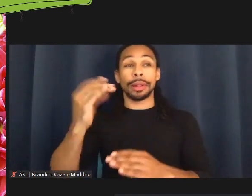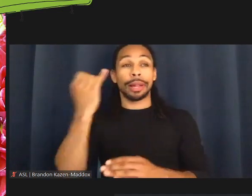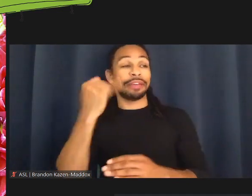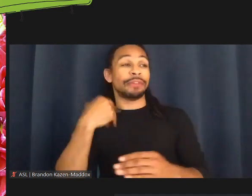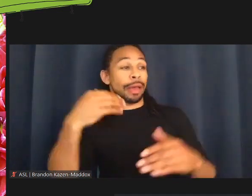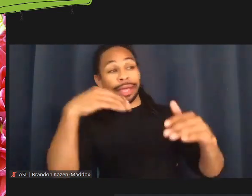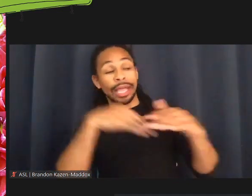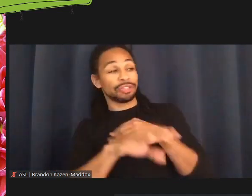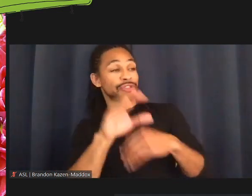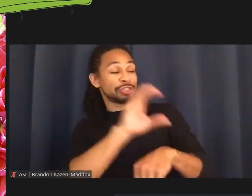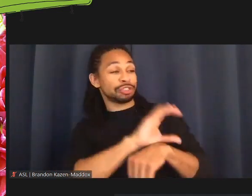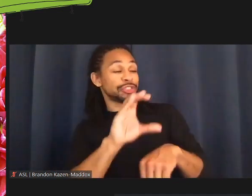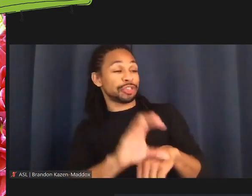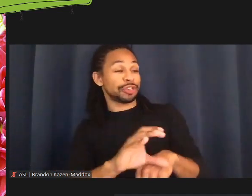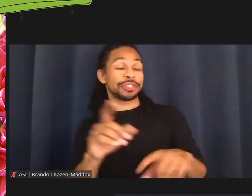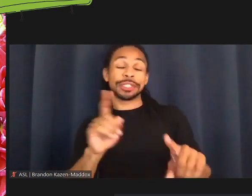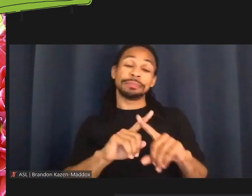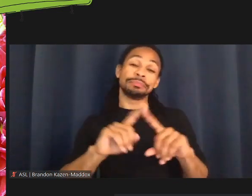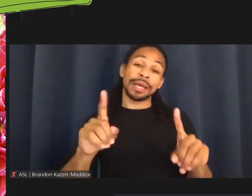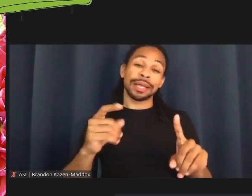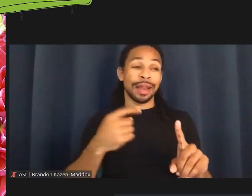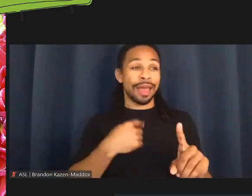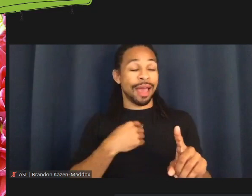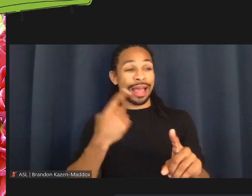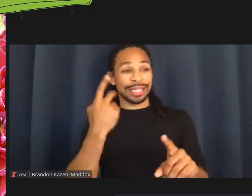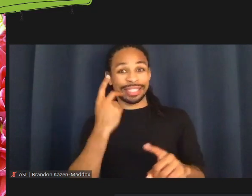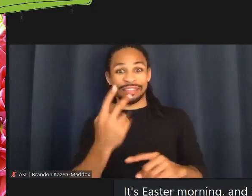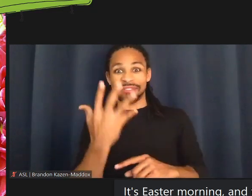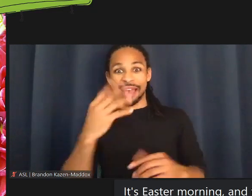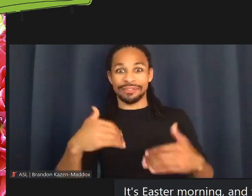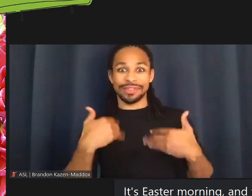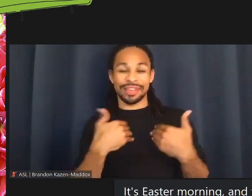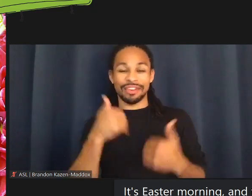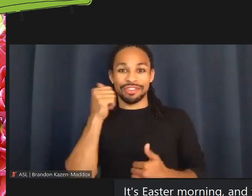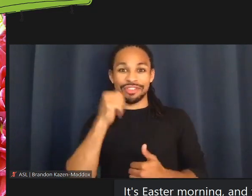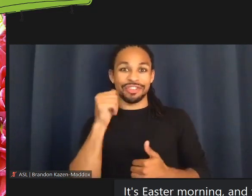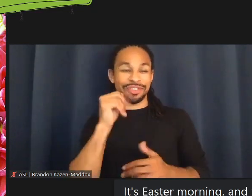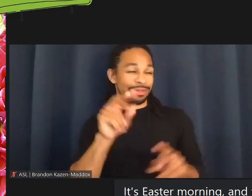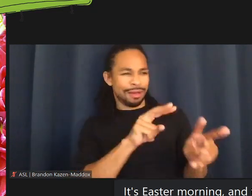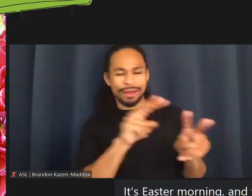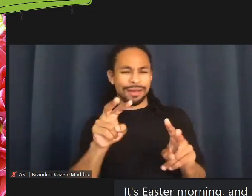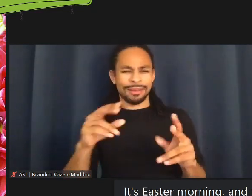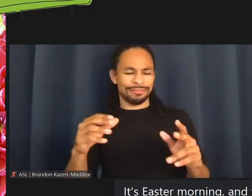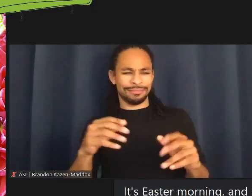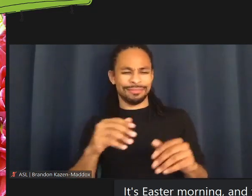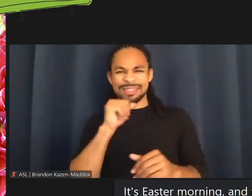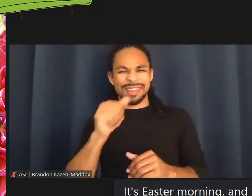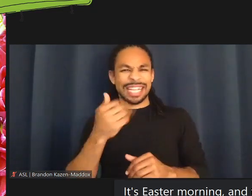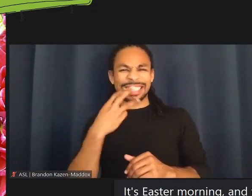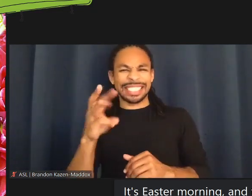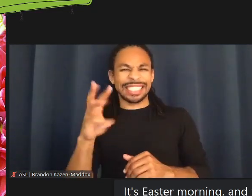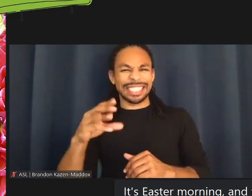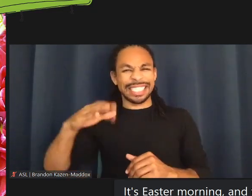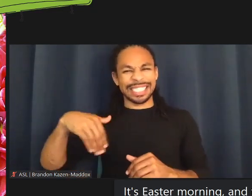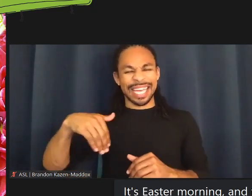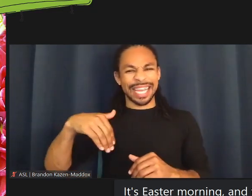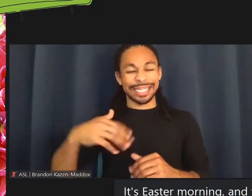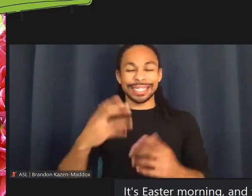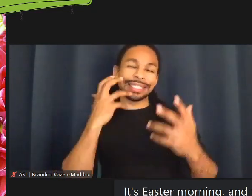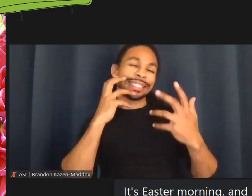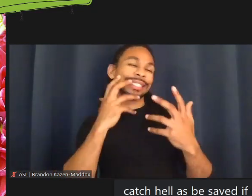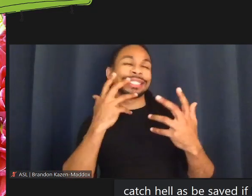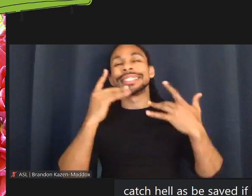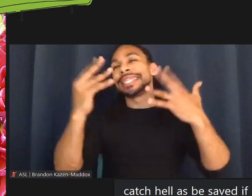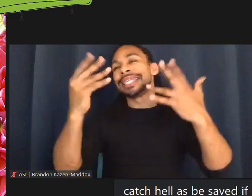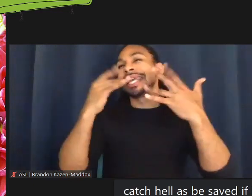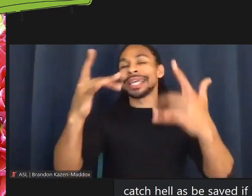find myself tripping over 5 young girls, not a one yet 16, belting "Ride On King Jesus."